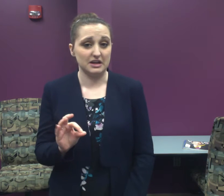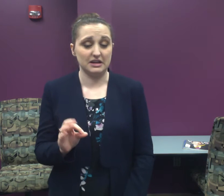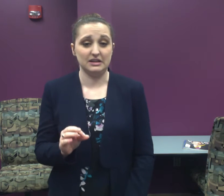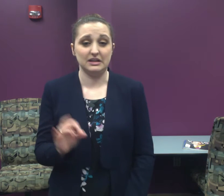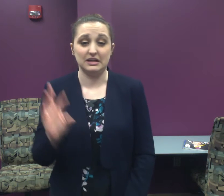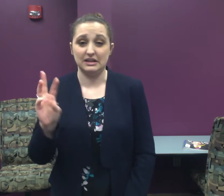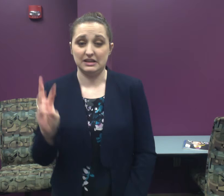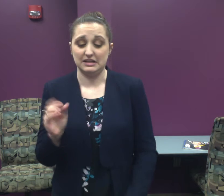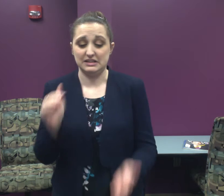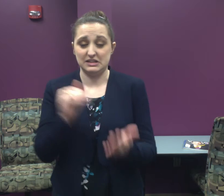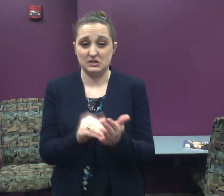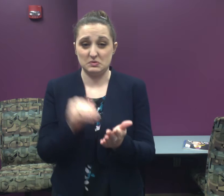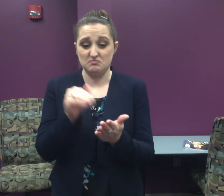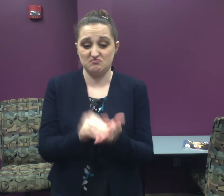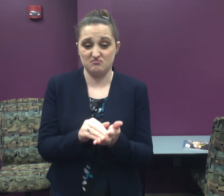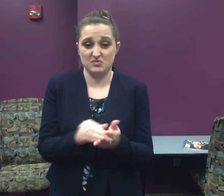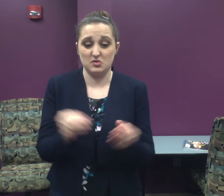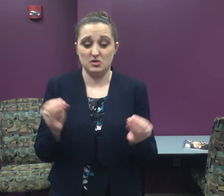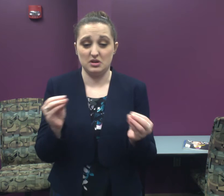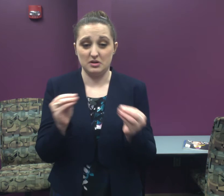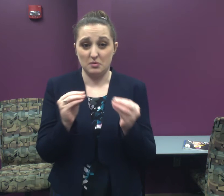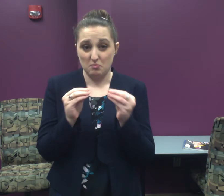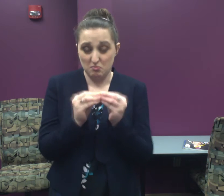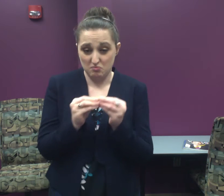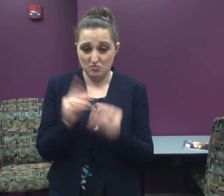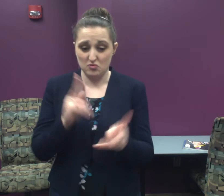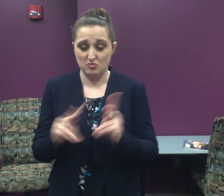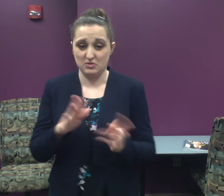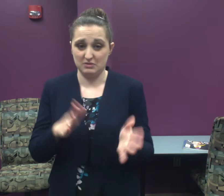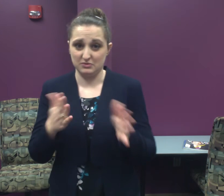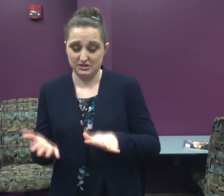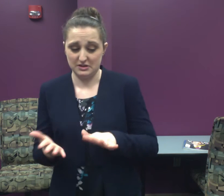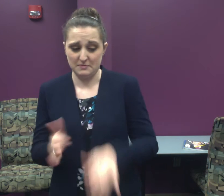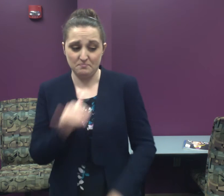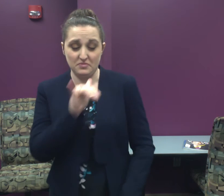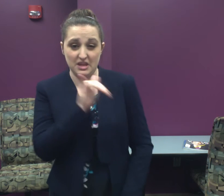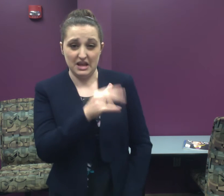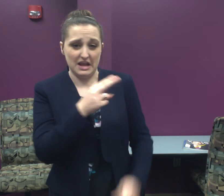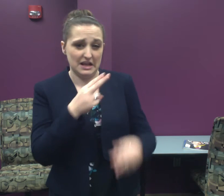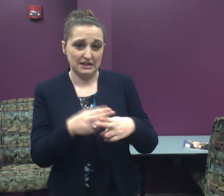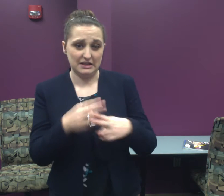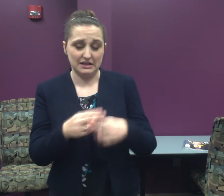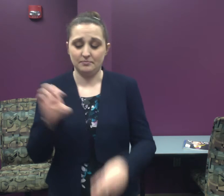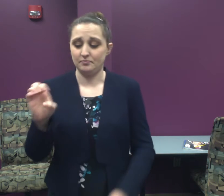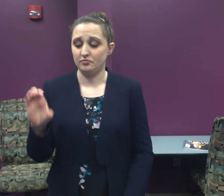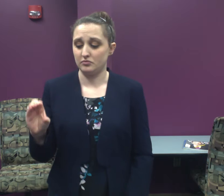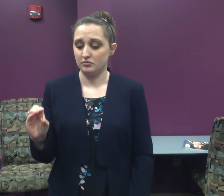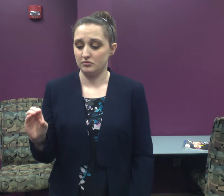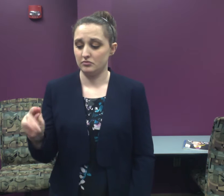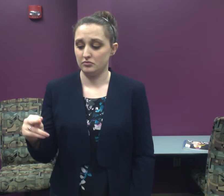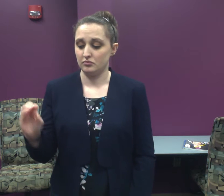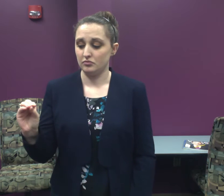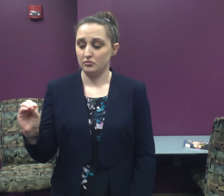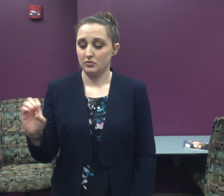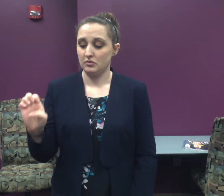is an echo effect. All an echo effect means if my father would have